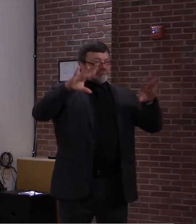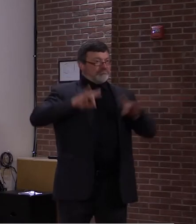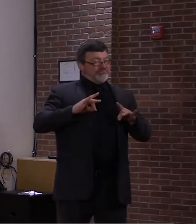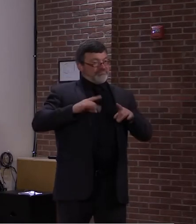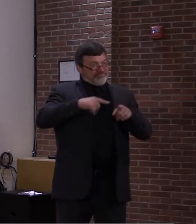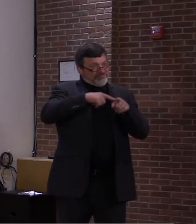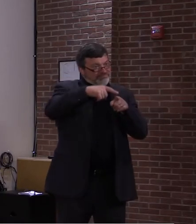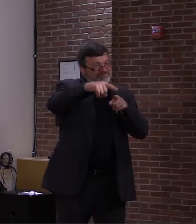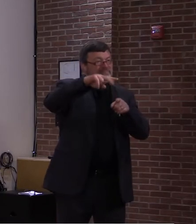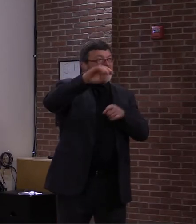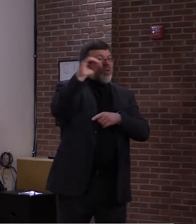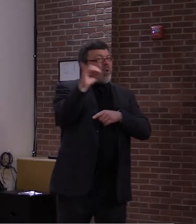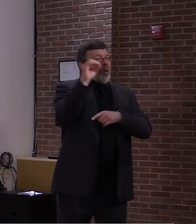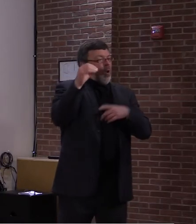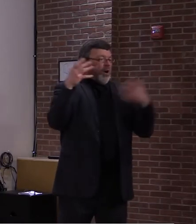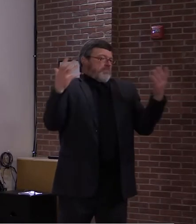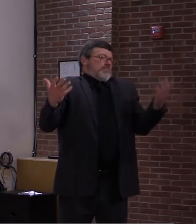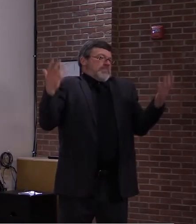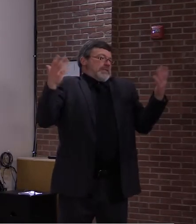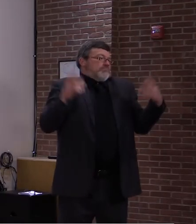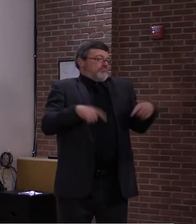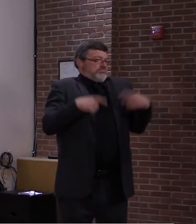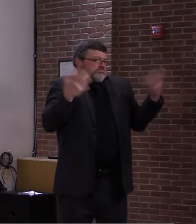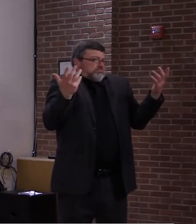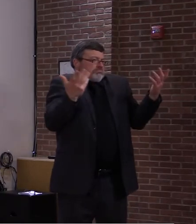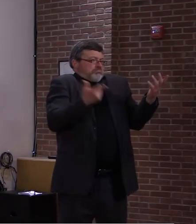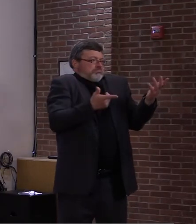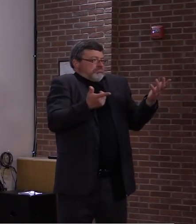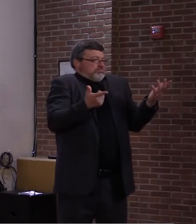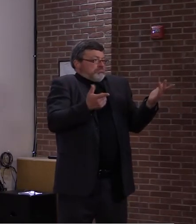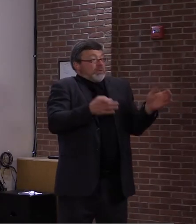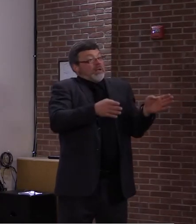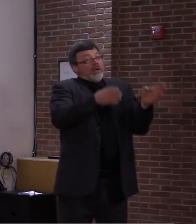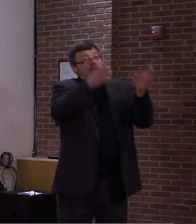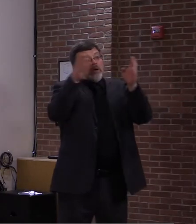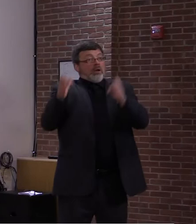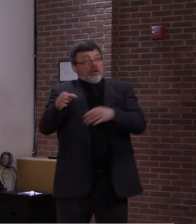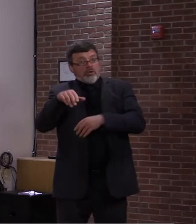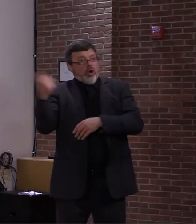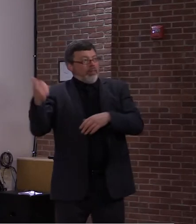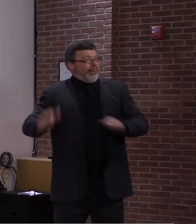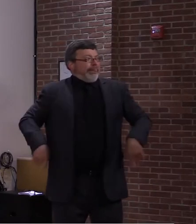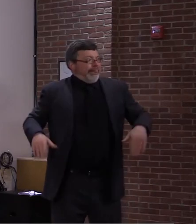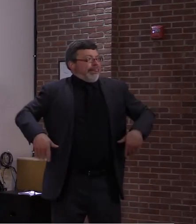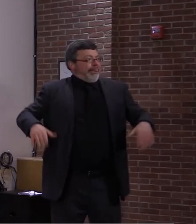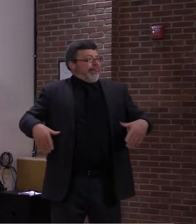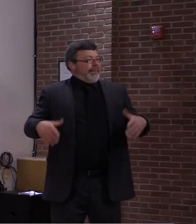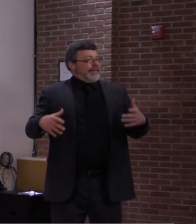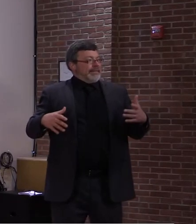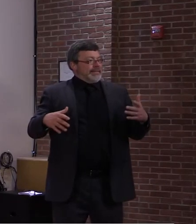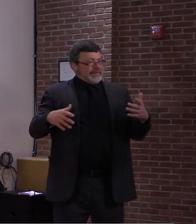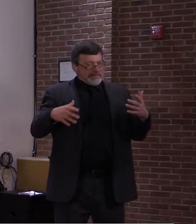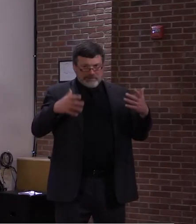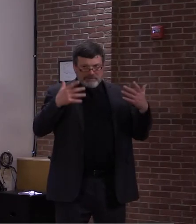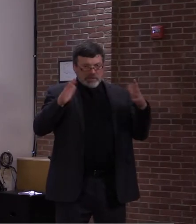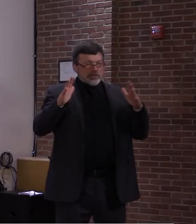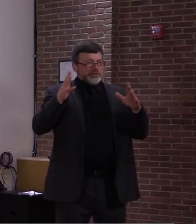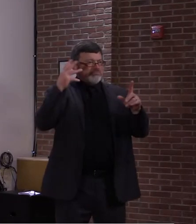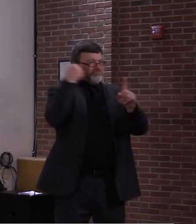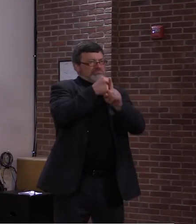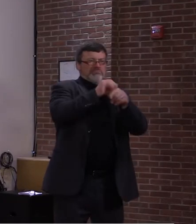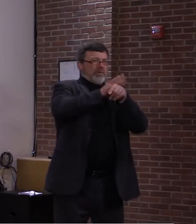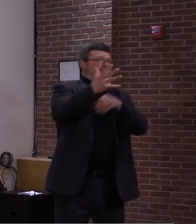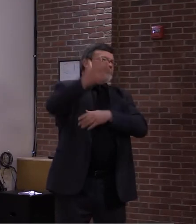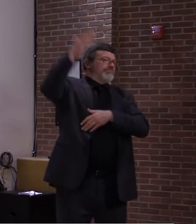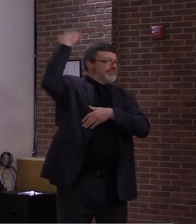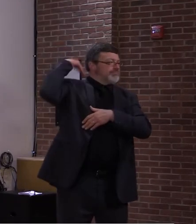wearing a mask is going to benefit them or benefit the rest of us because they've already been through their infection, resolved their infection, and